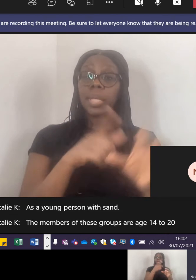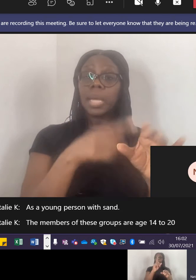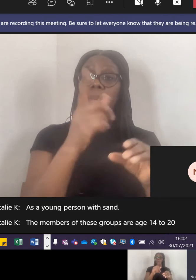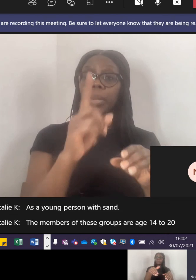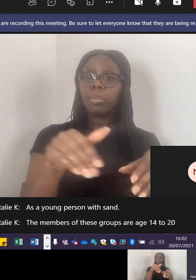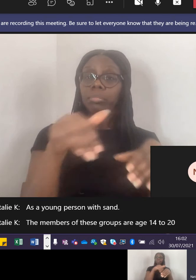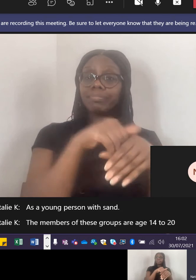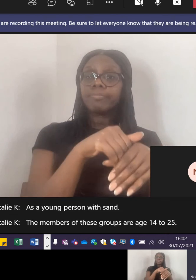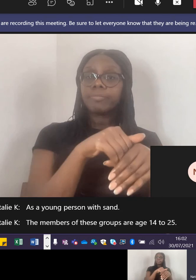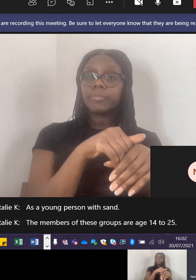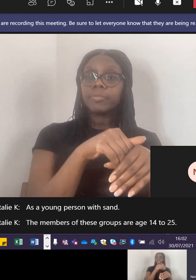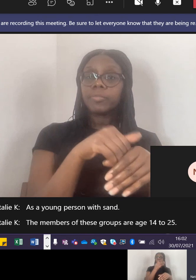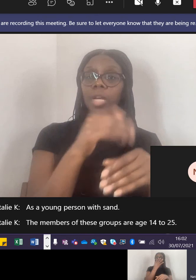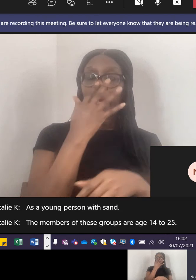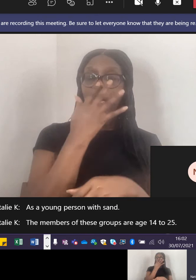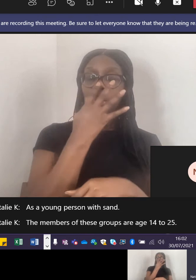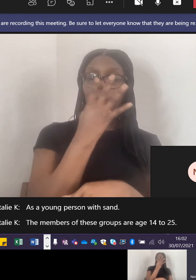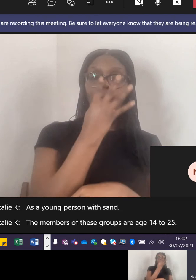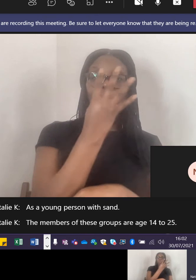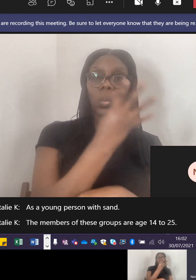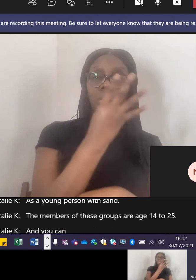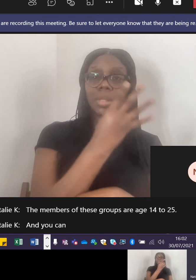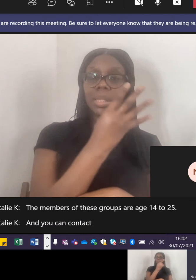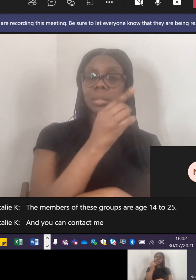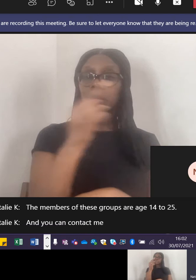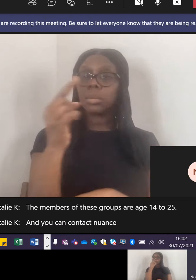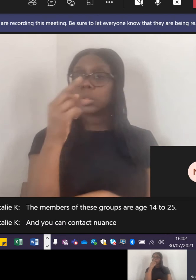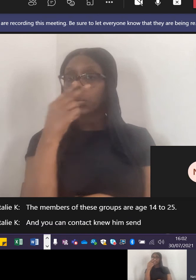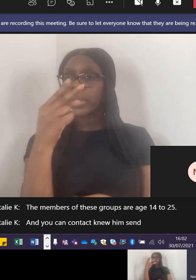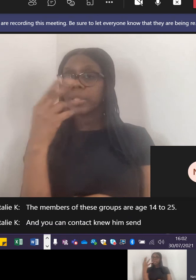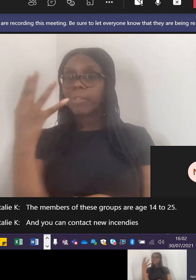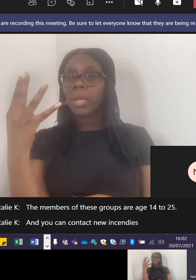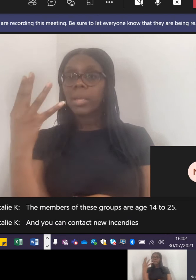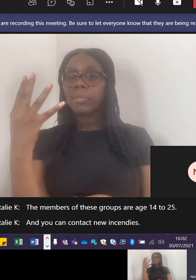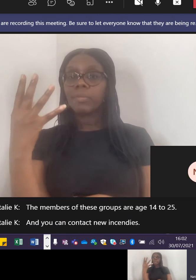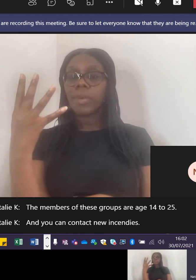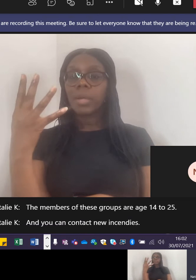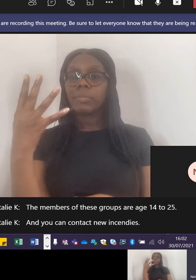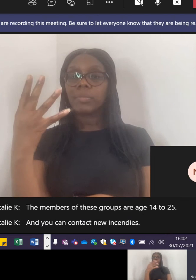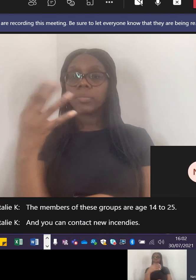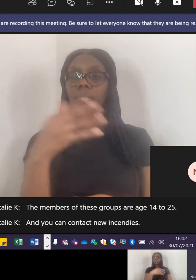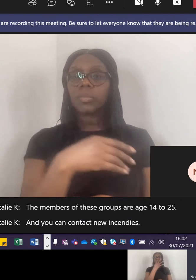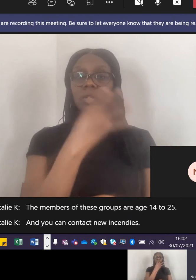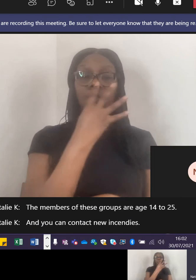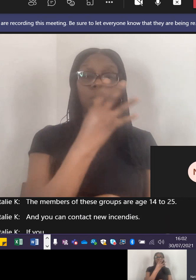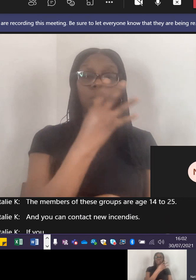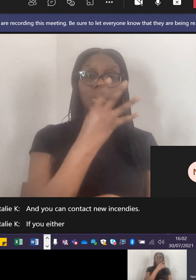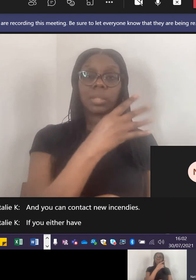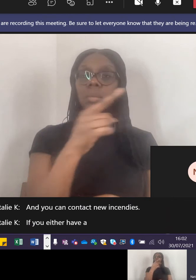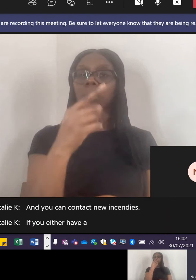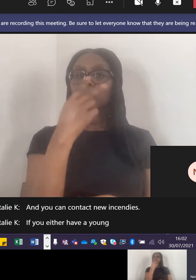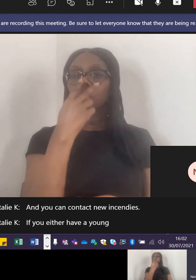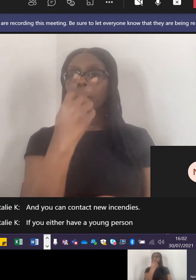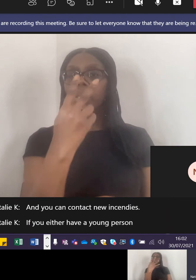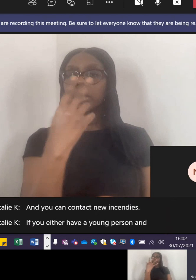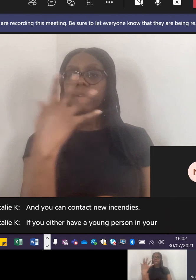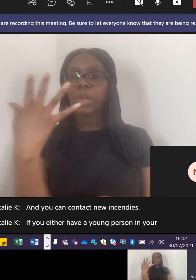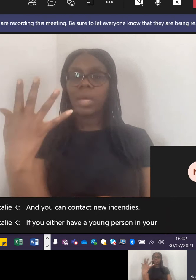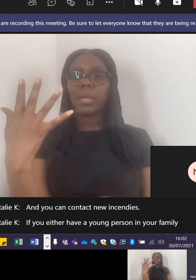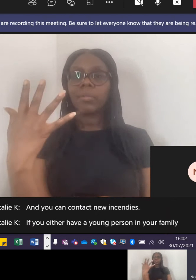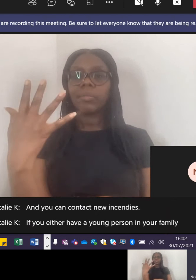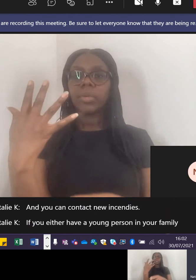25, and you can contact Newham SEND if you either have a young person in your